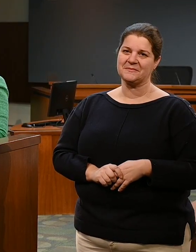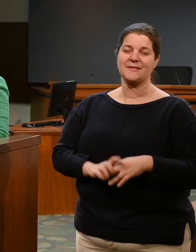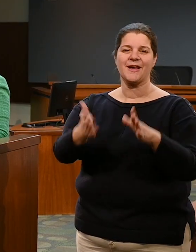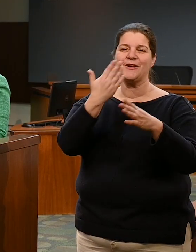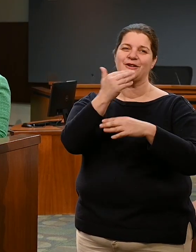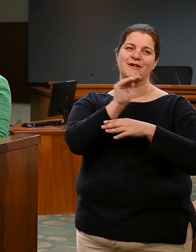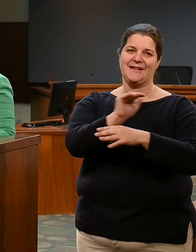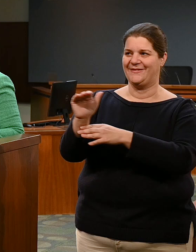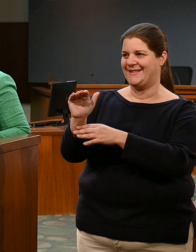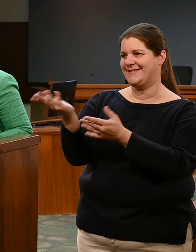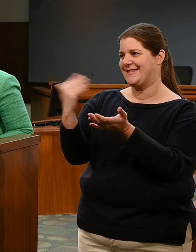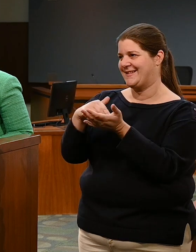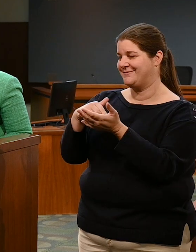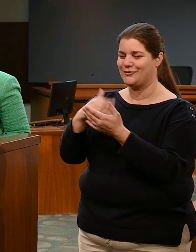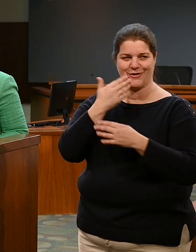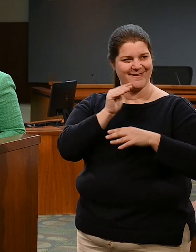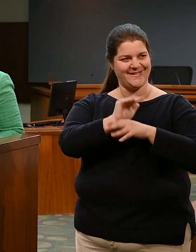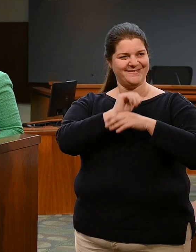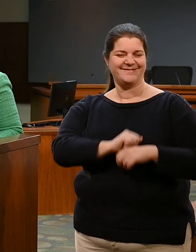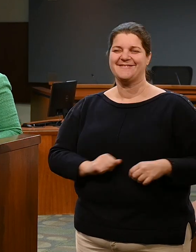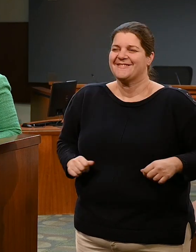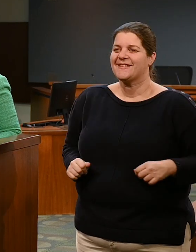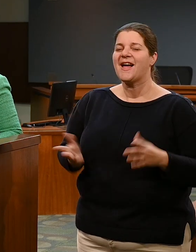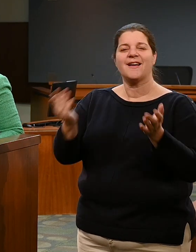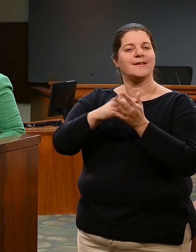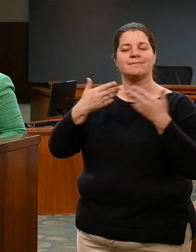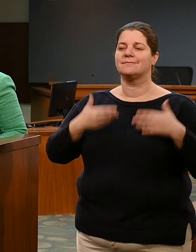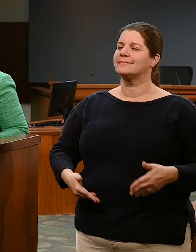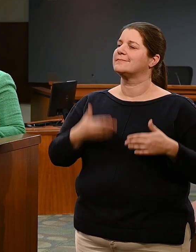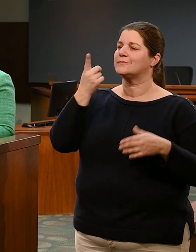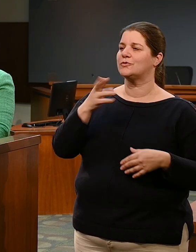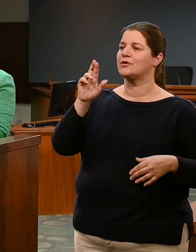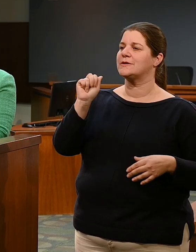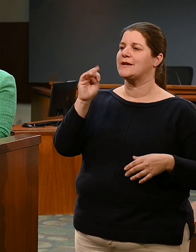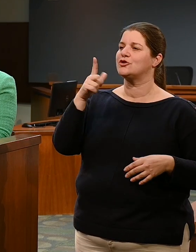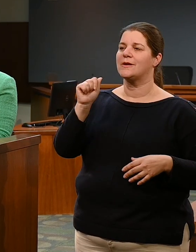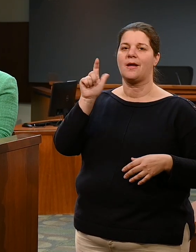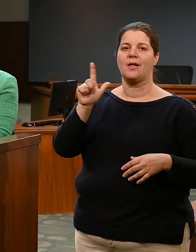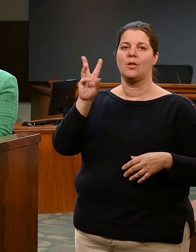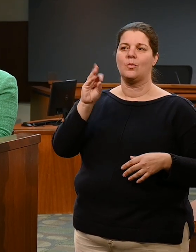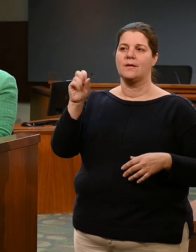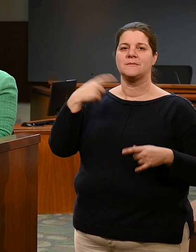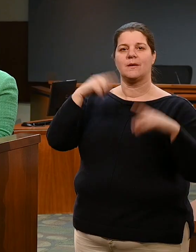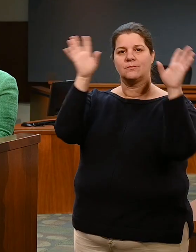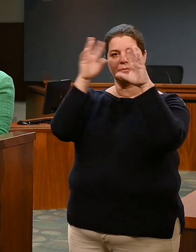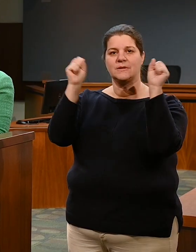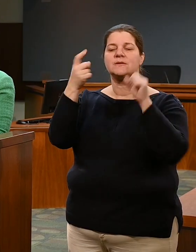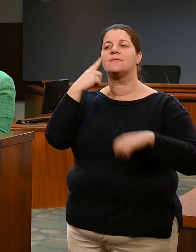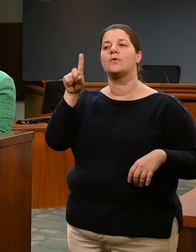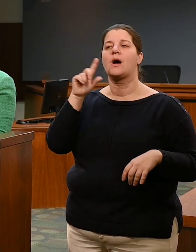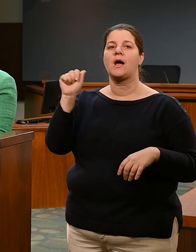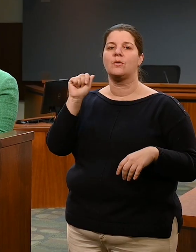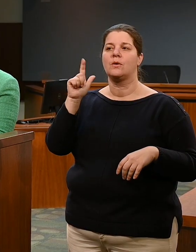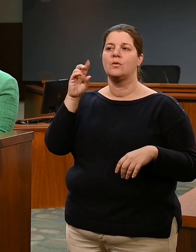Good evening again. Good evening. I am again Dr. Angela L. Williams, and I am the proud president of Iota Lambda Omega chapter